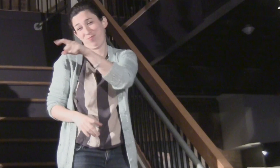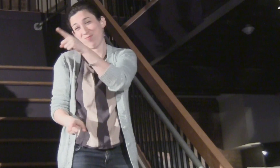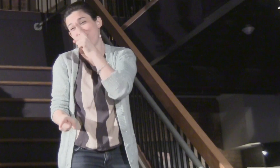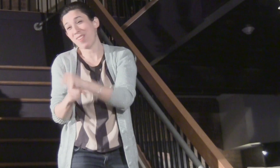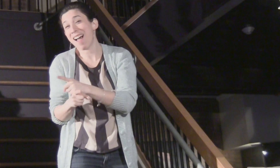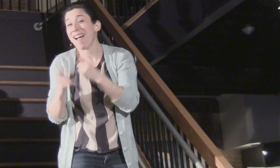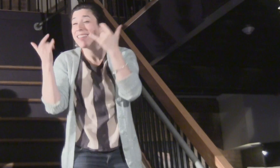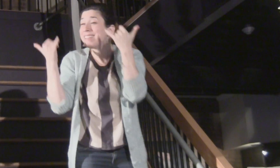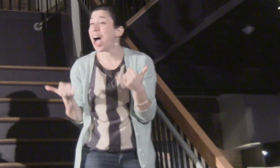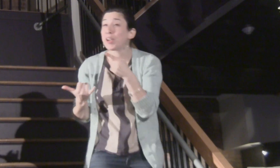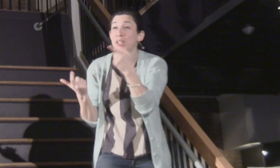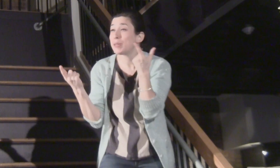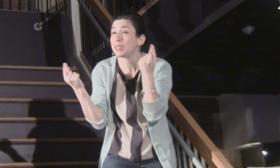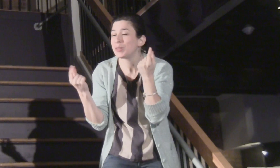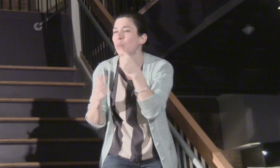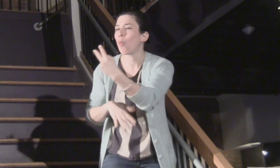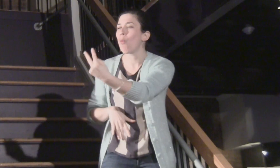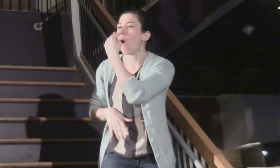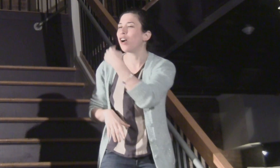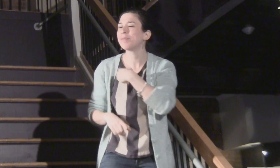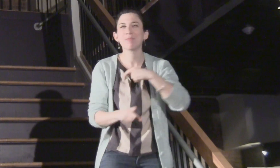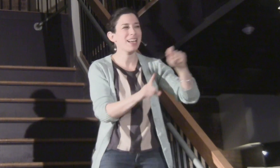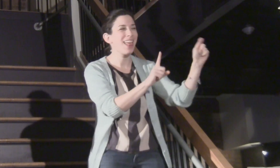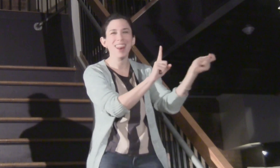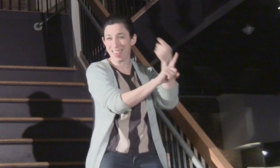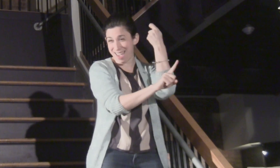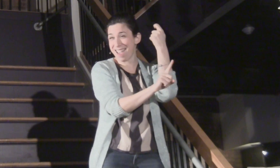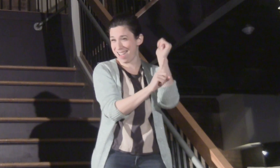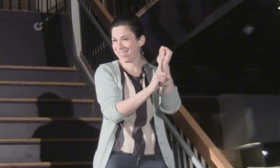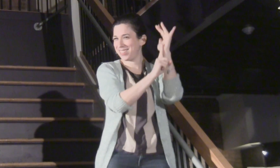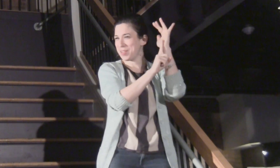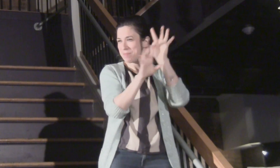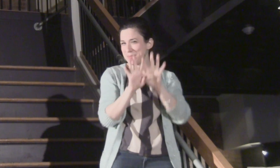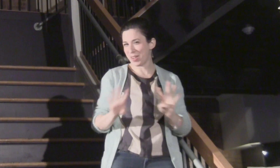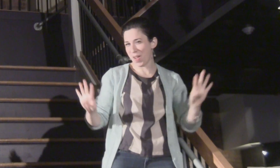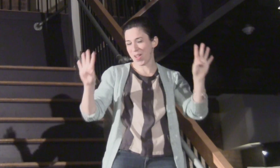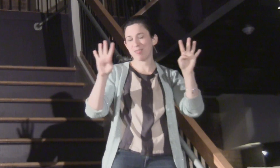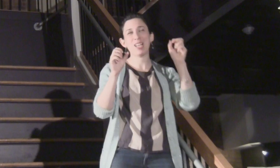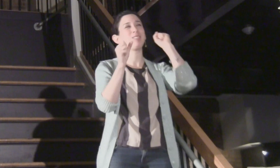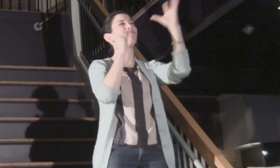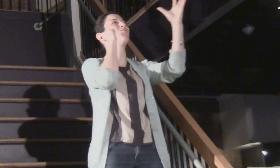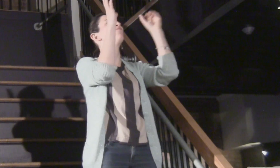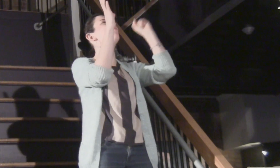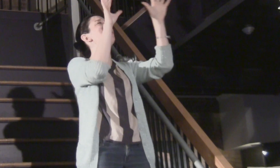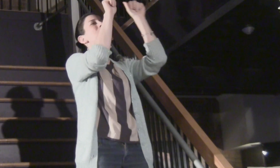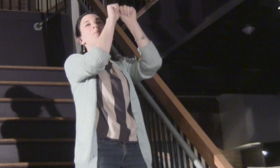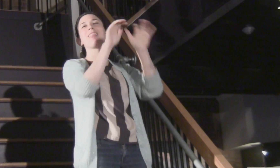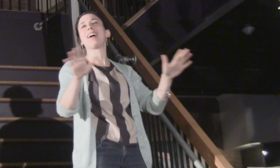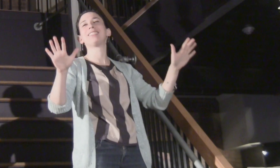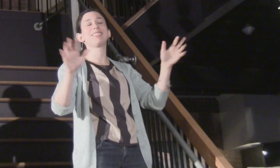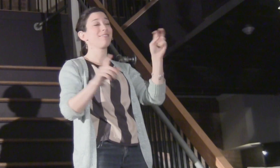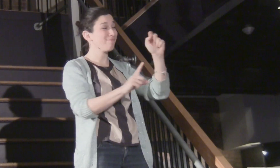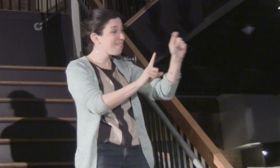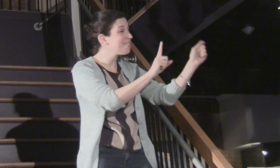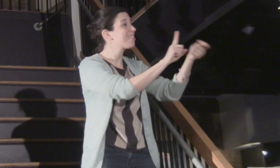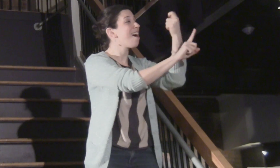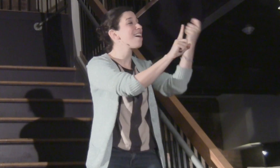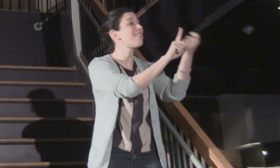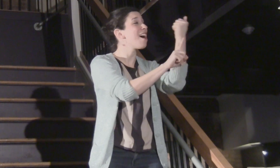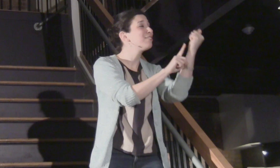says, I have you trapped now. What are you going to do? You're going to watch me light the candles because you can't do anything. Your hand's trapped there. So he